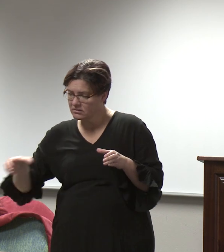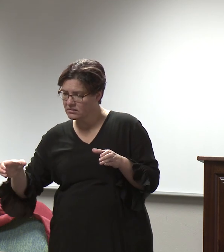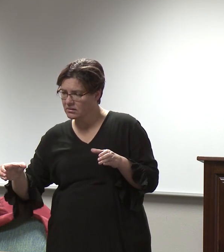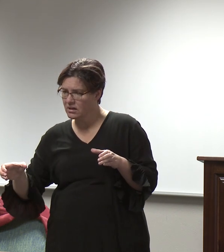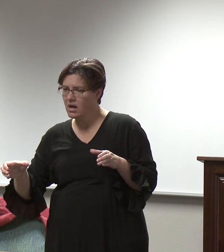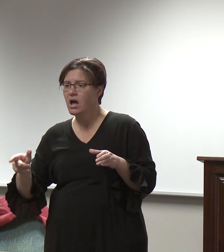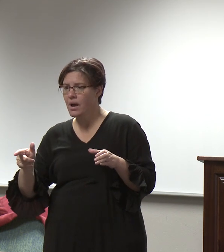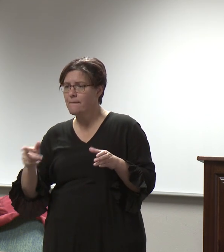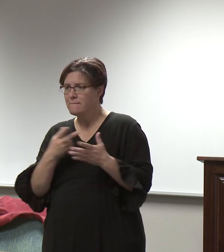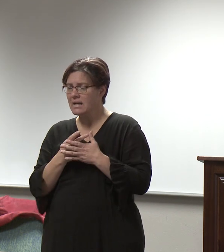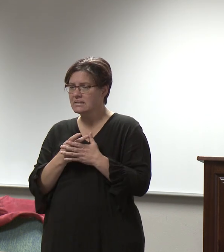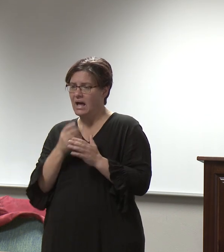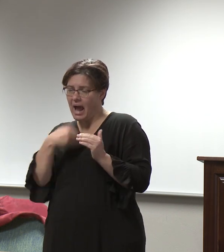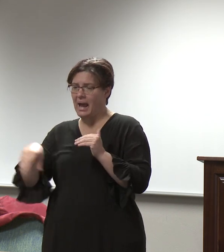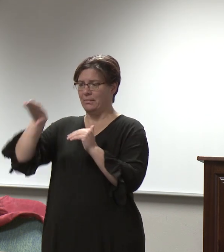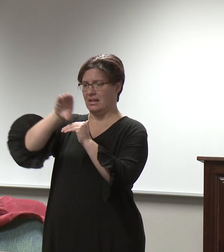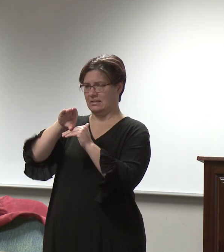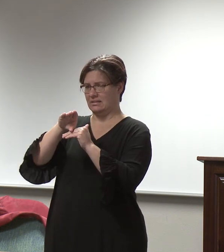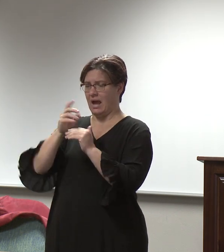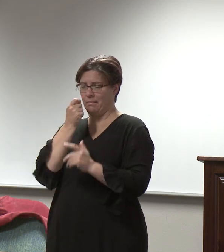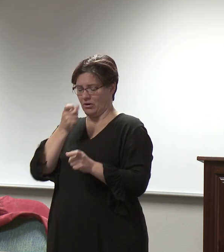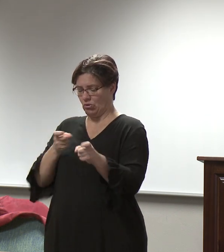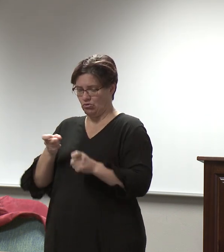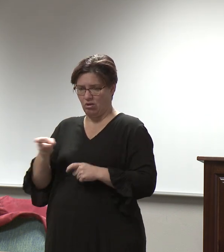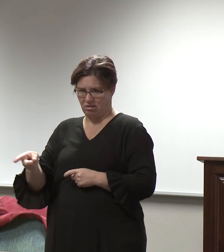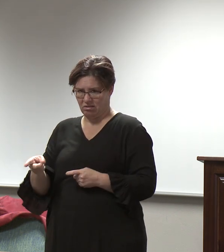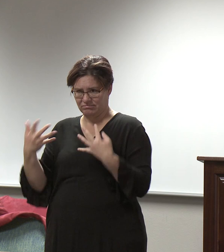not anti-capitalist and anti-patriarchal.